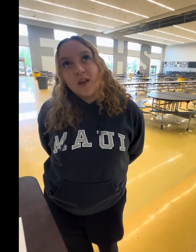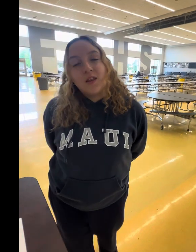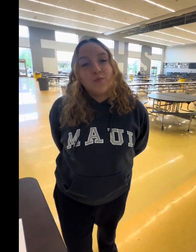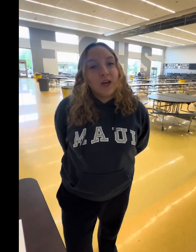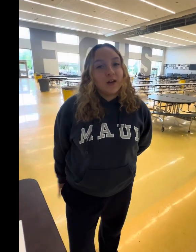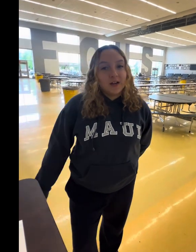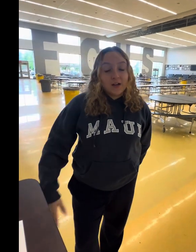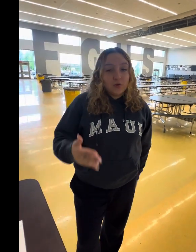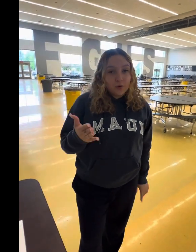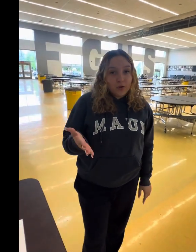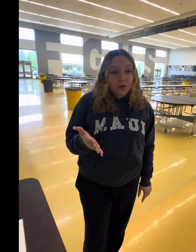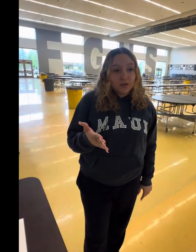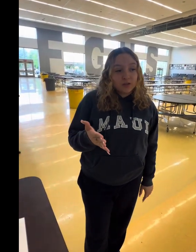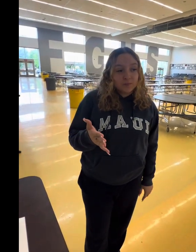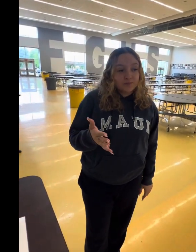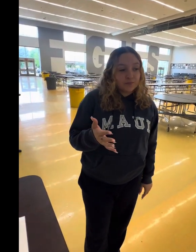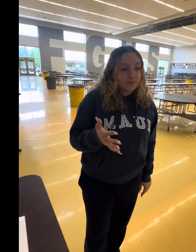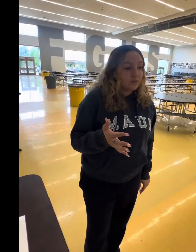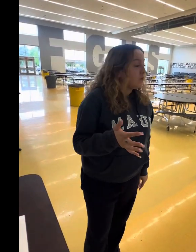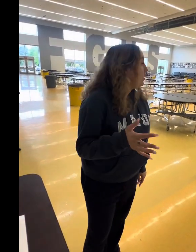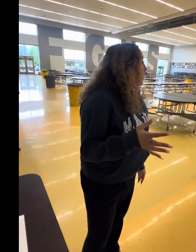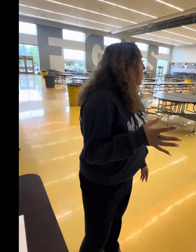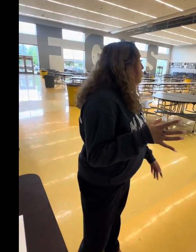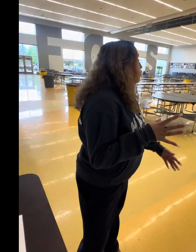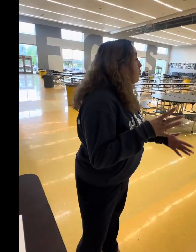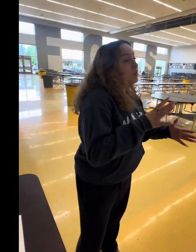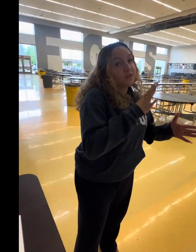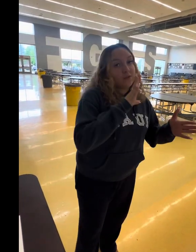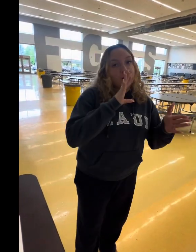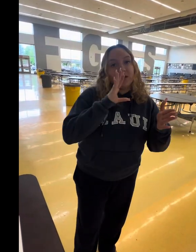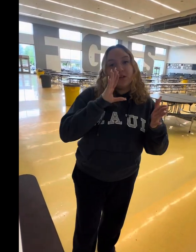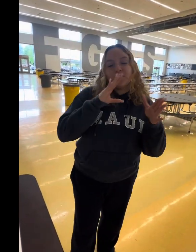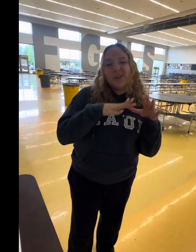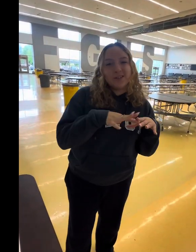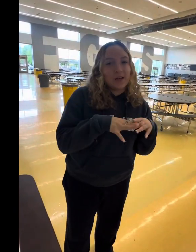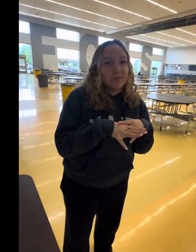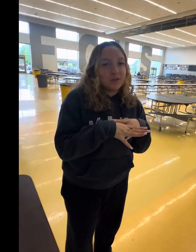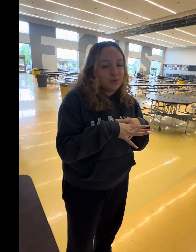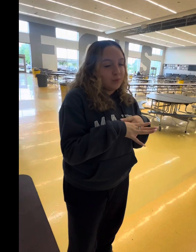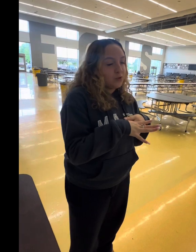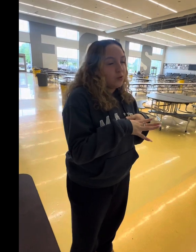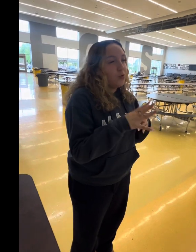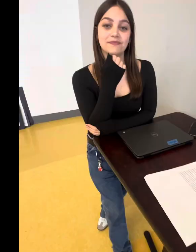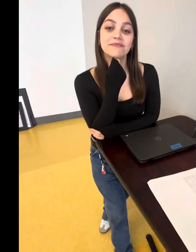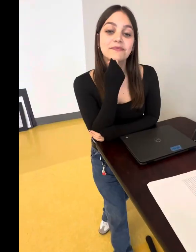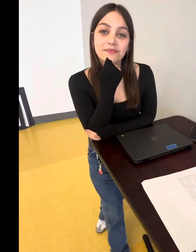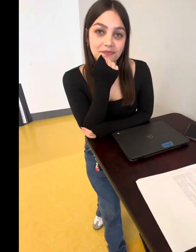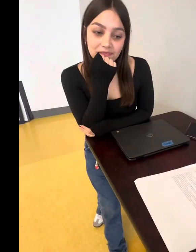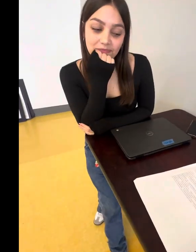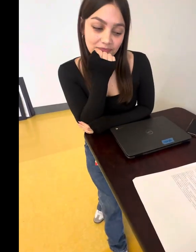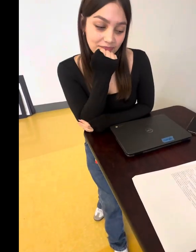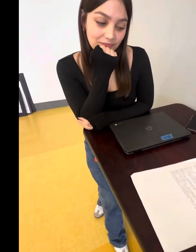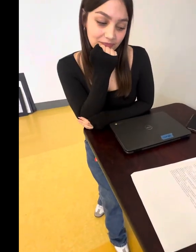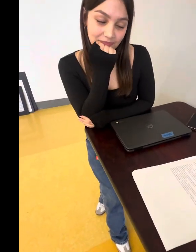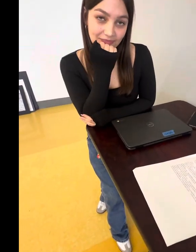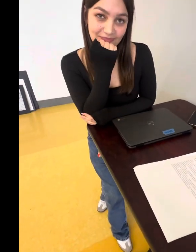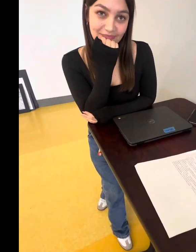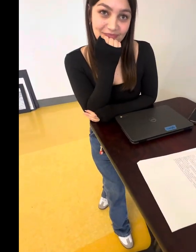we had gallery walks, like showing different small assignments we would do. Lastly, to end it off, what do